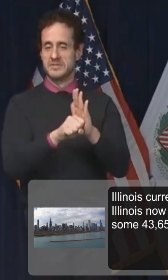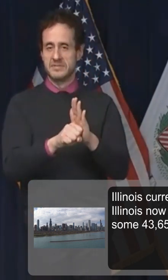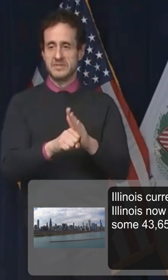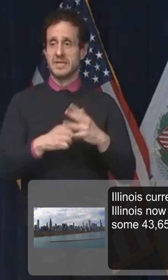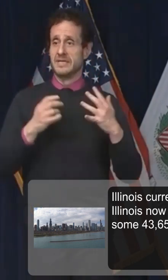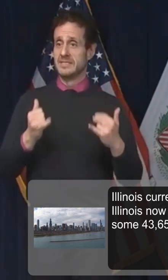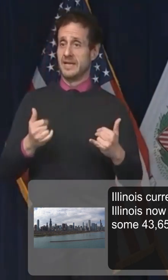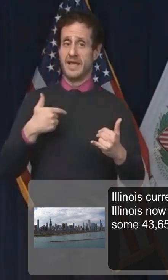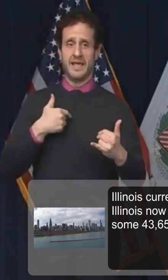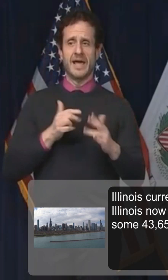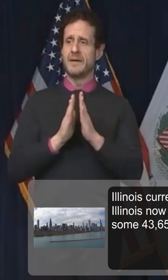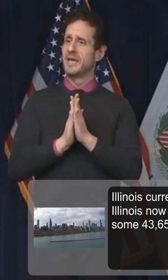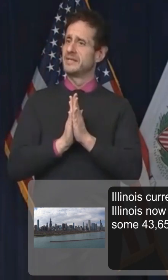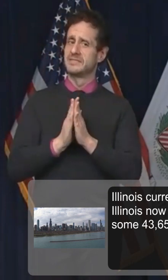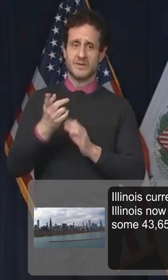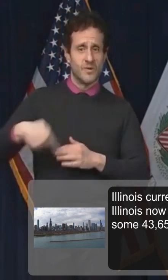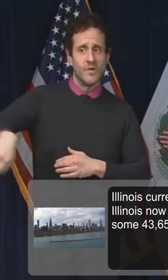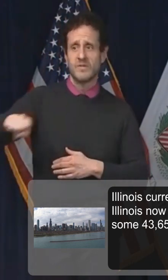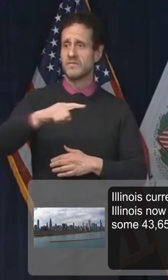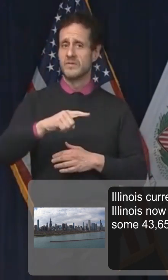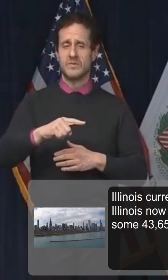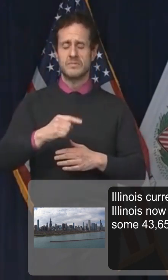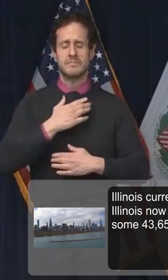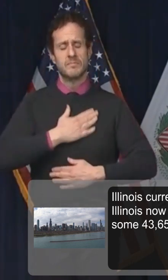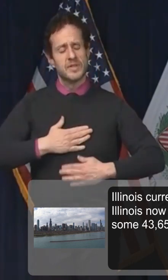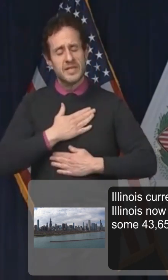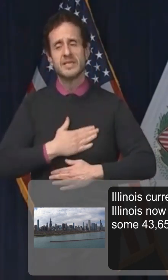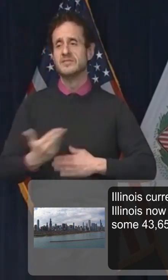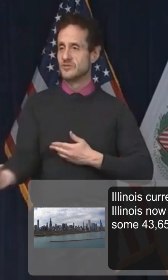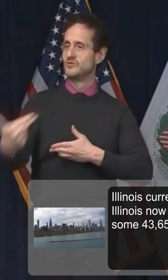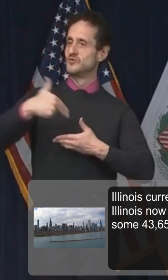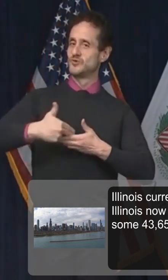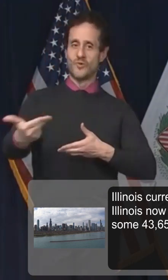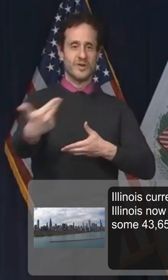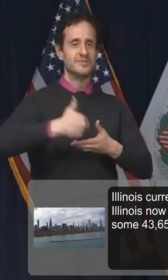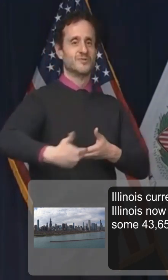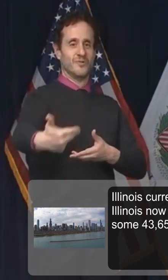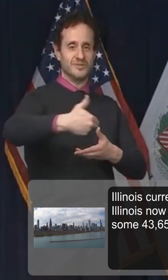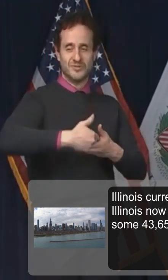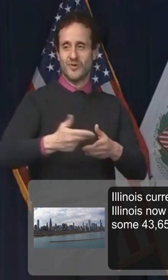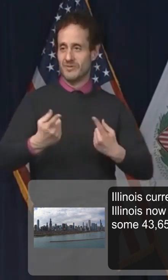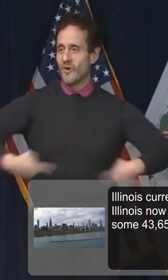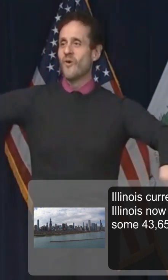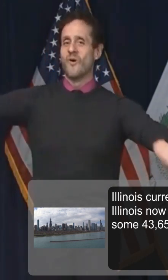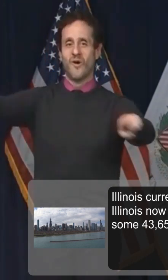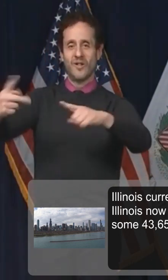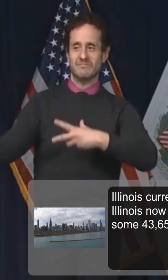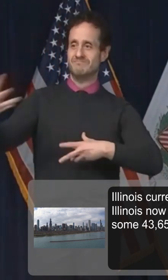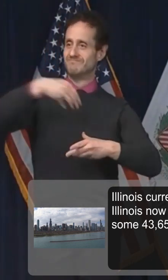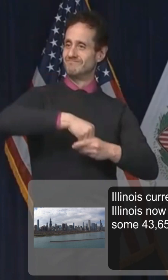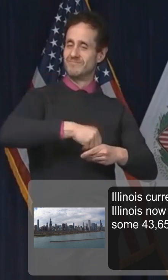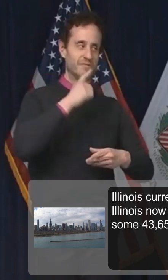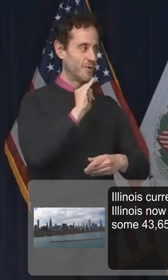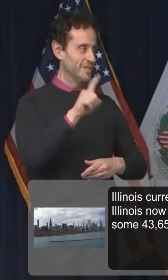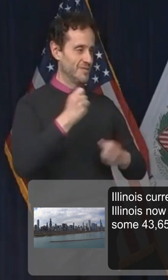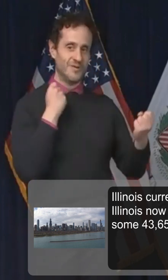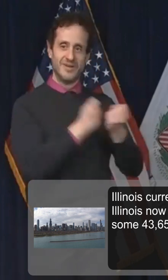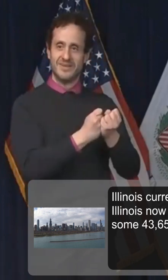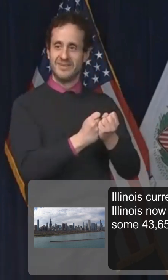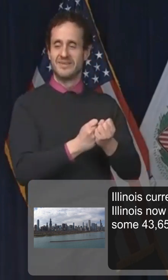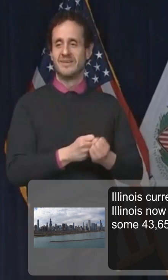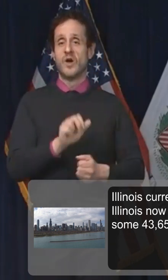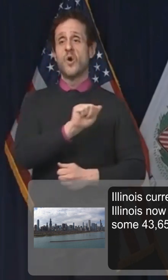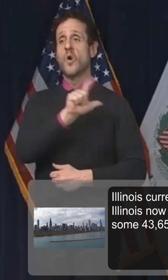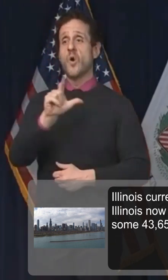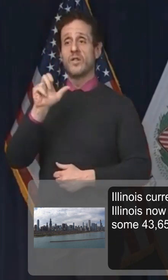all of us, all of you, to join in and be all in for Illinois. All